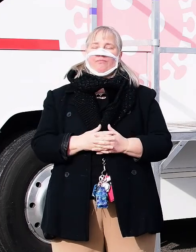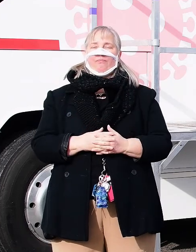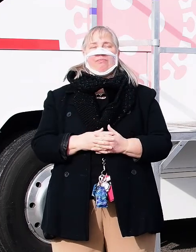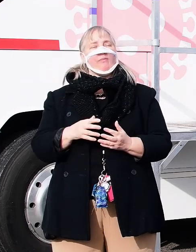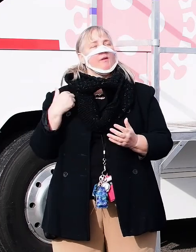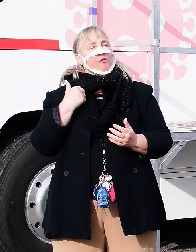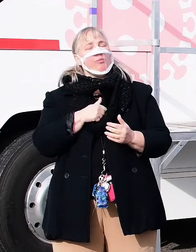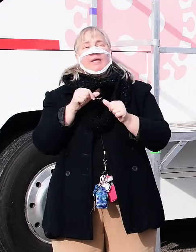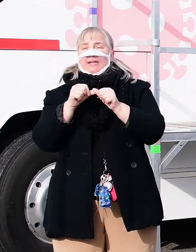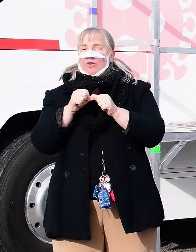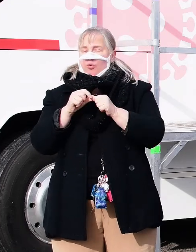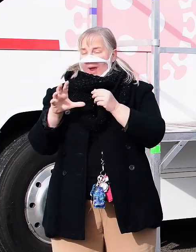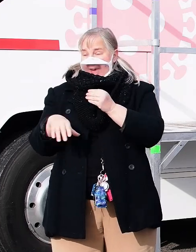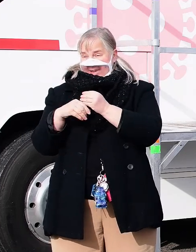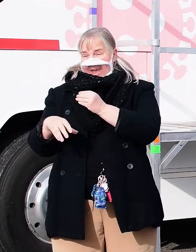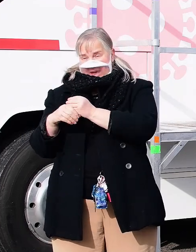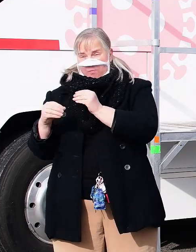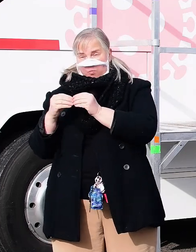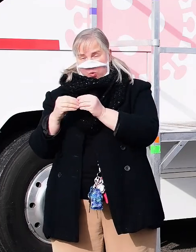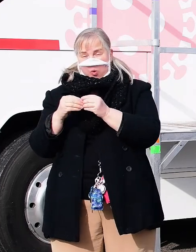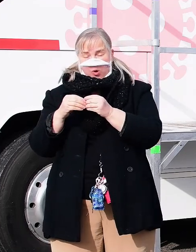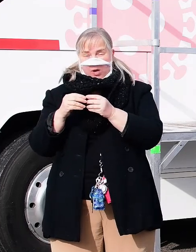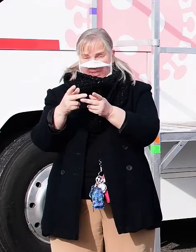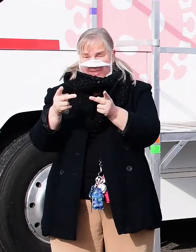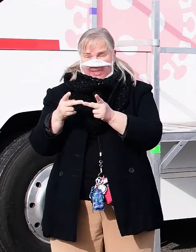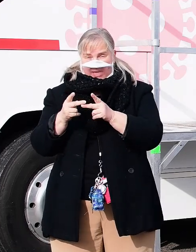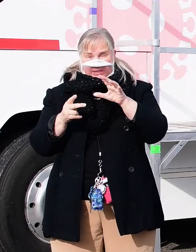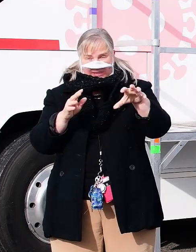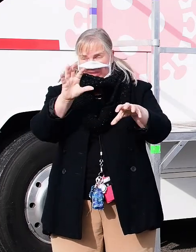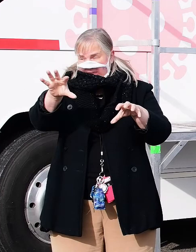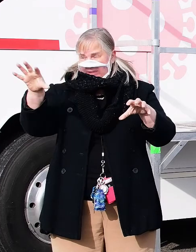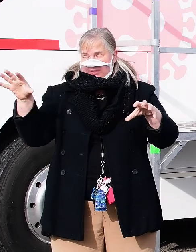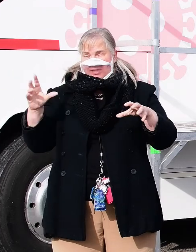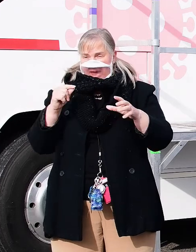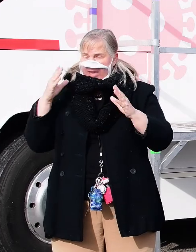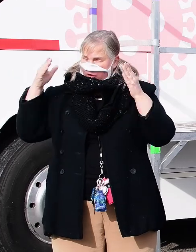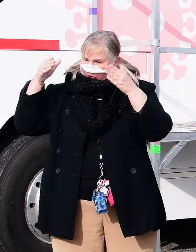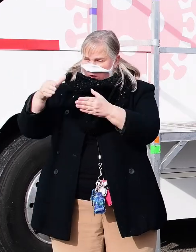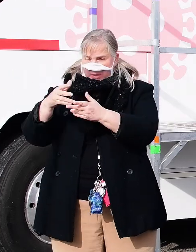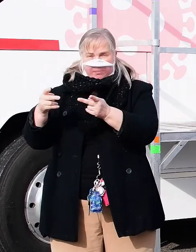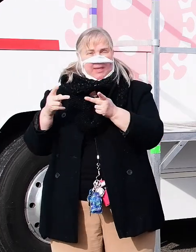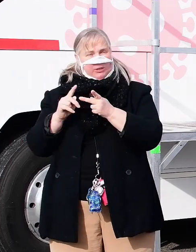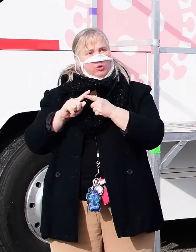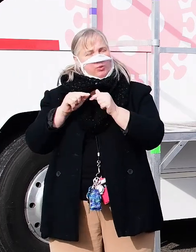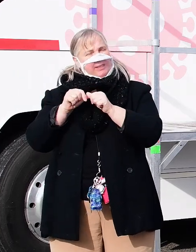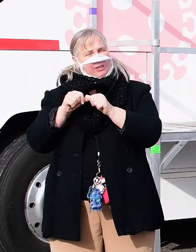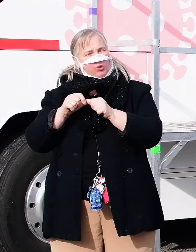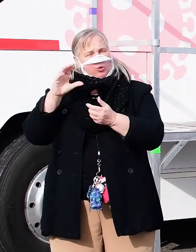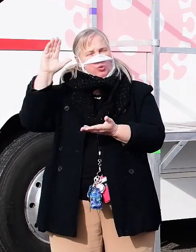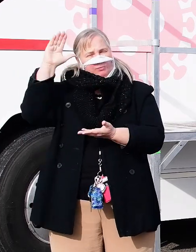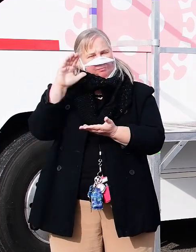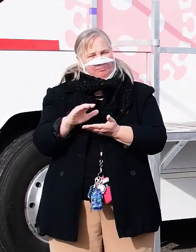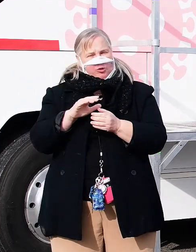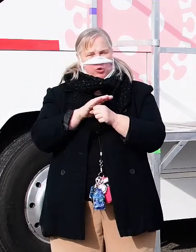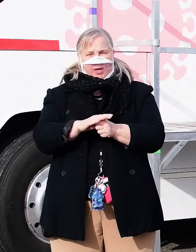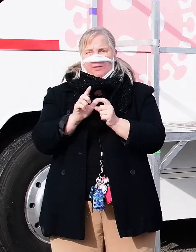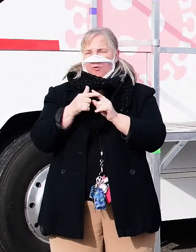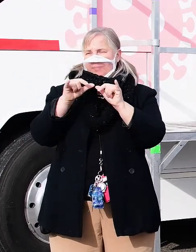we're continuing to add sites and target places to continue to take stress off of the system.